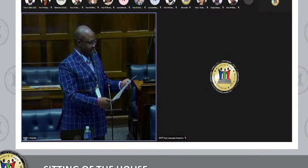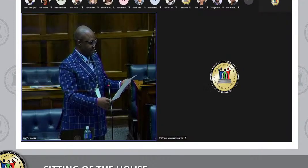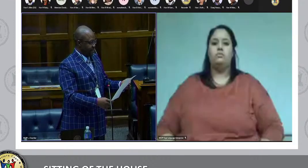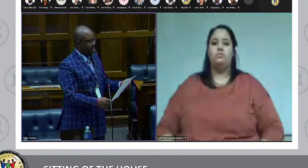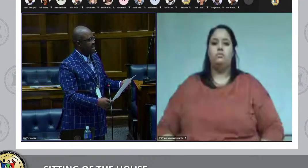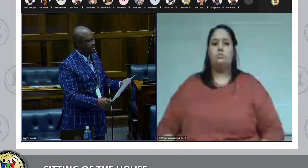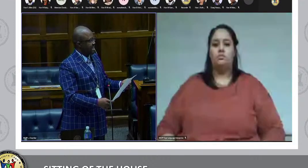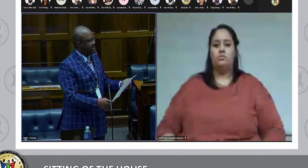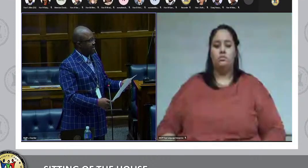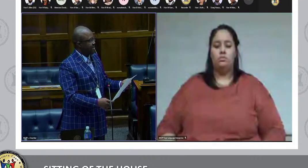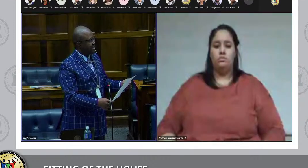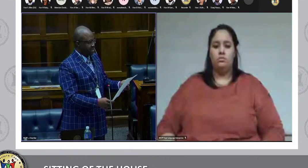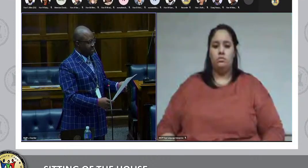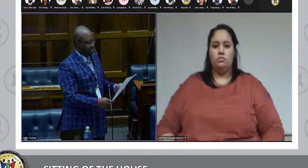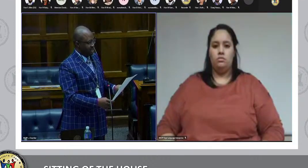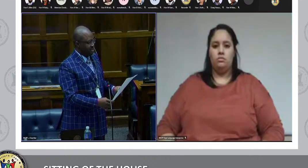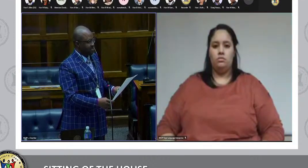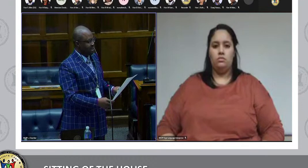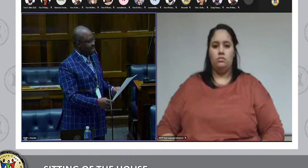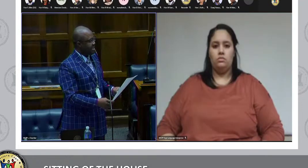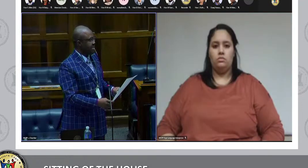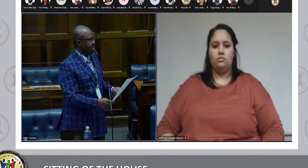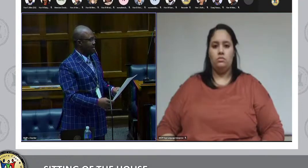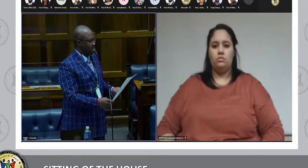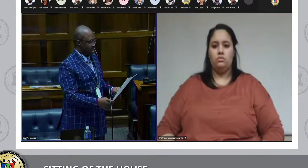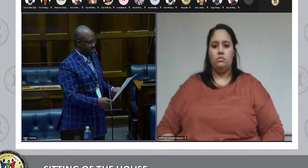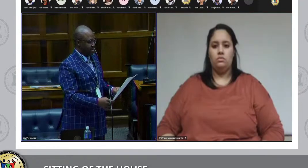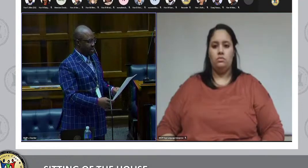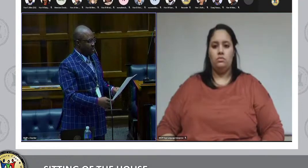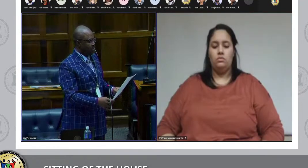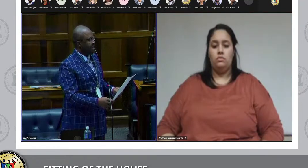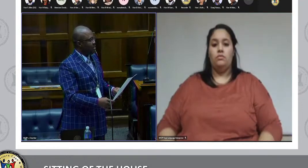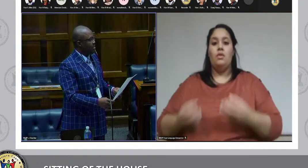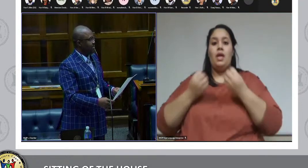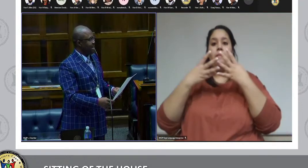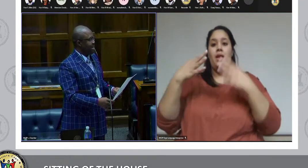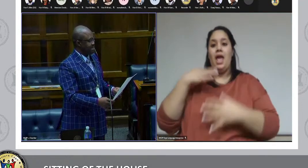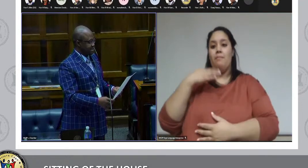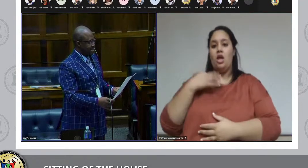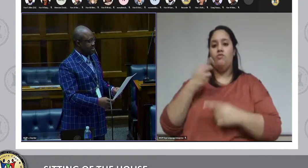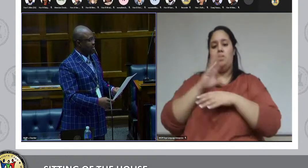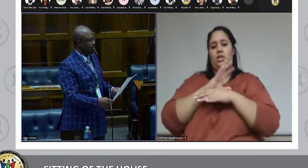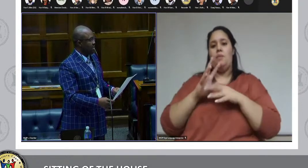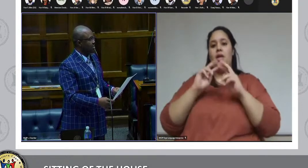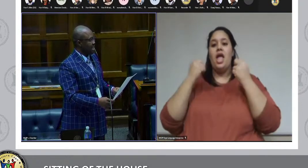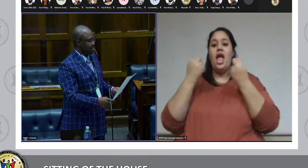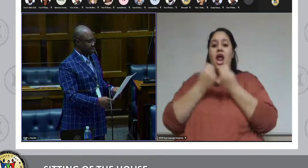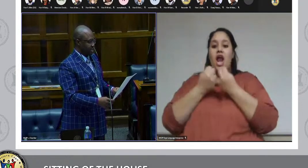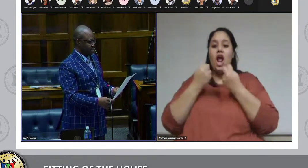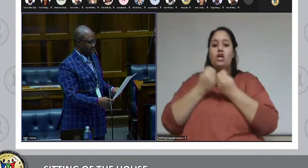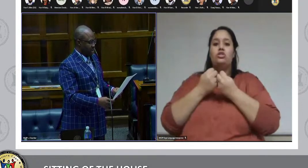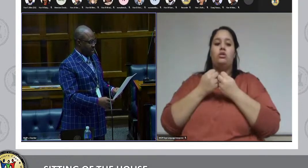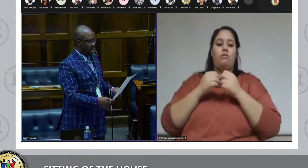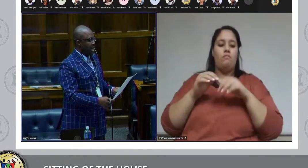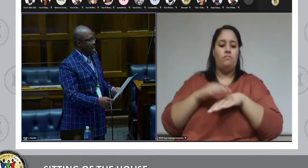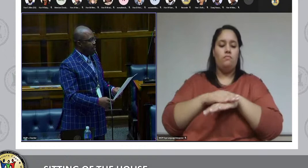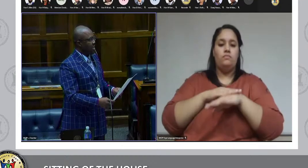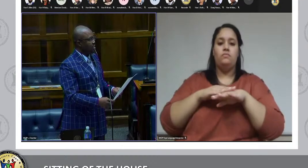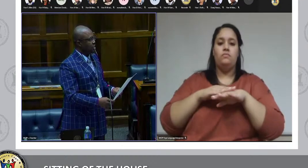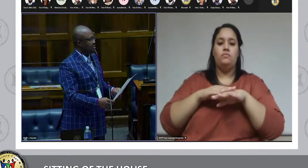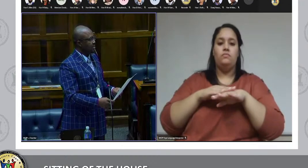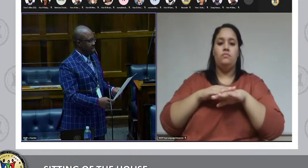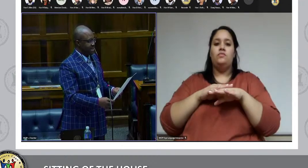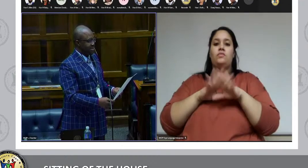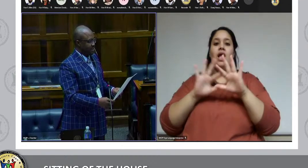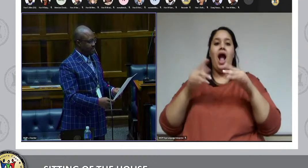the Western Cape. At the same time, the National Department parades around the country with below the bar successor during Child Protection Week. How